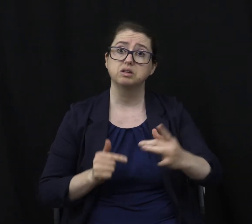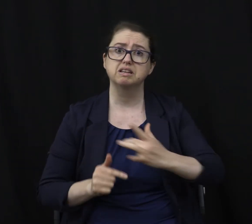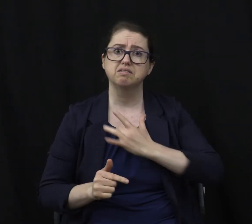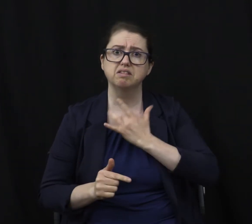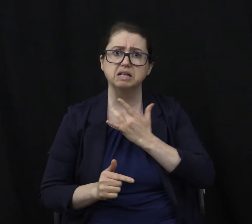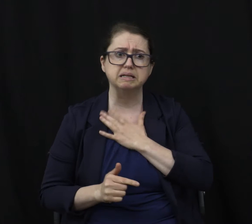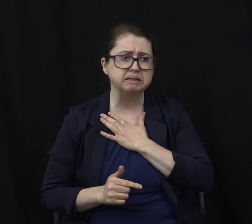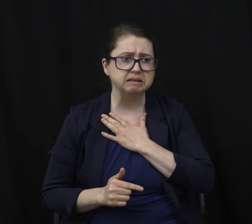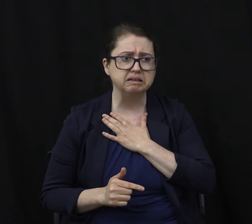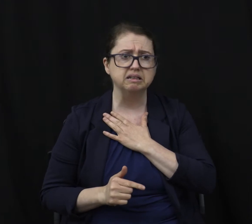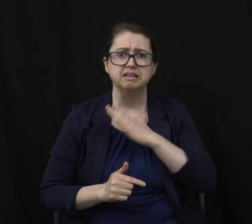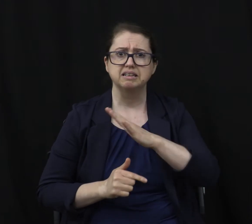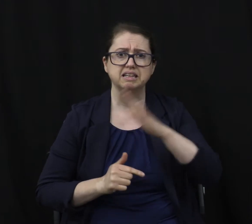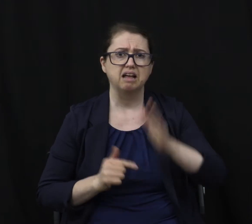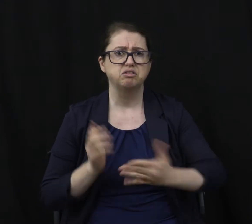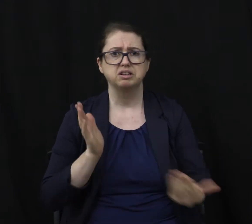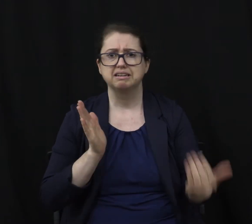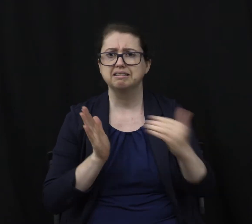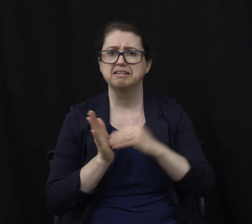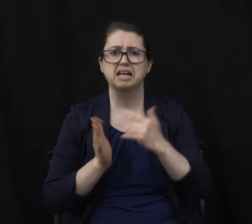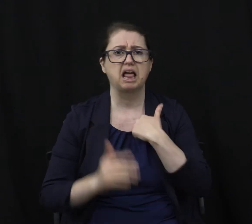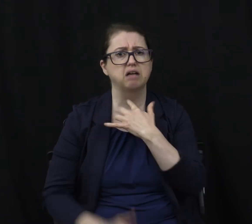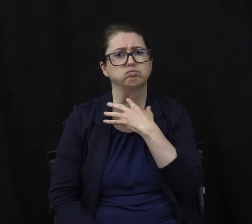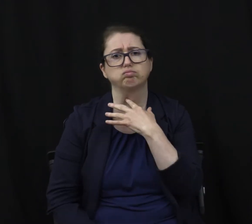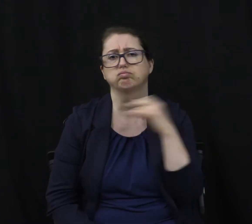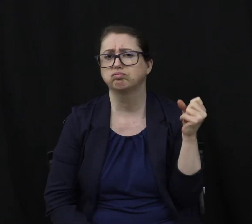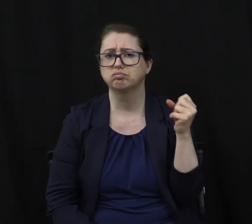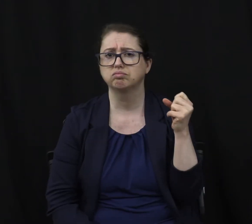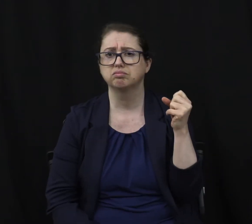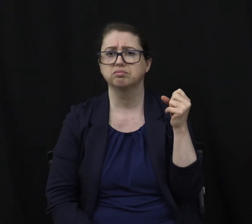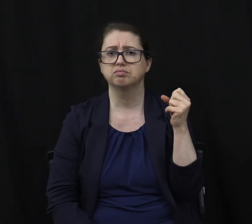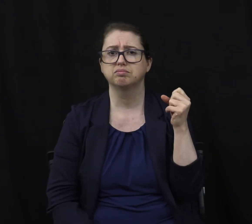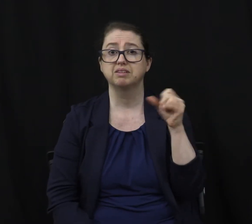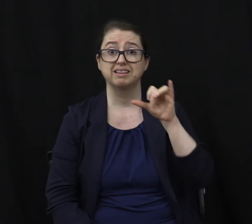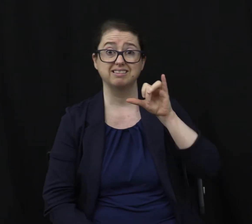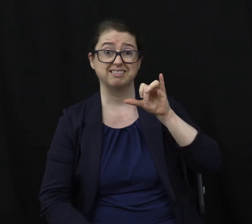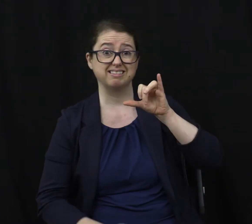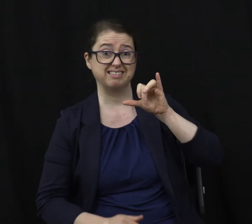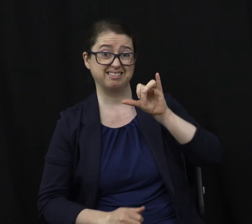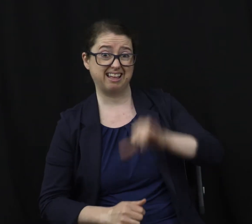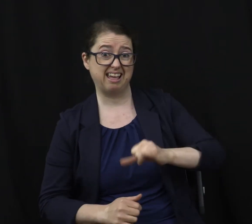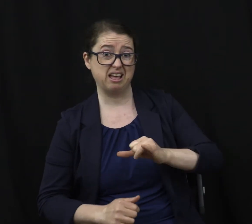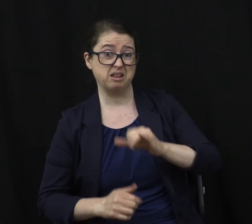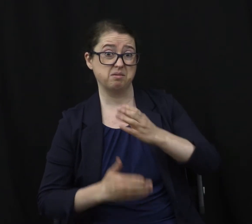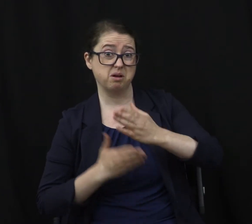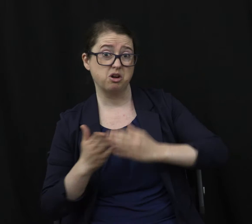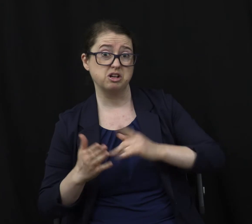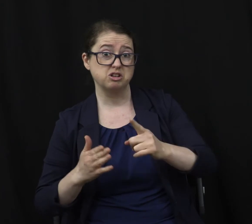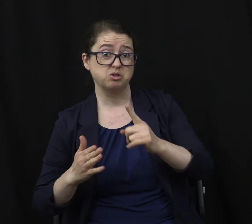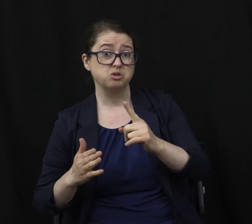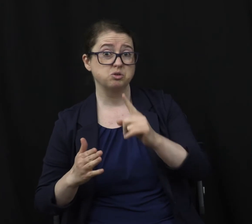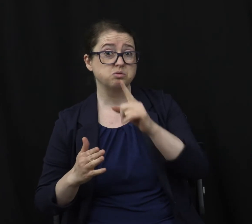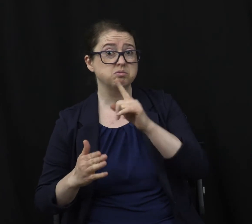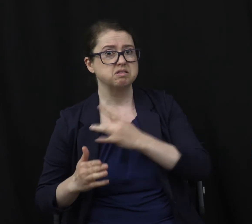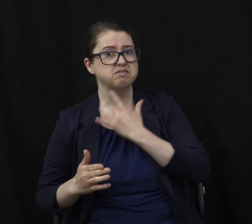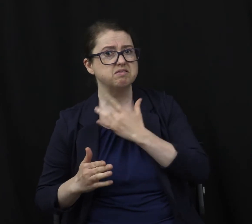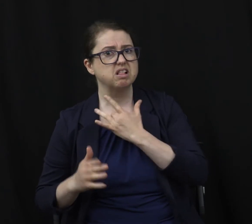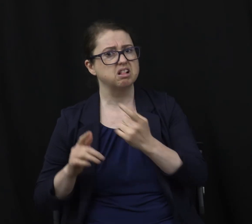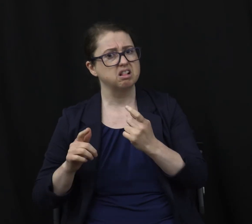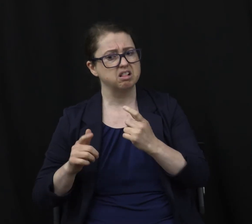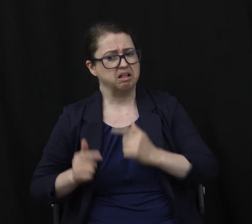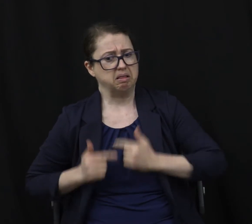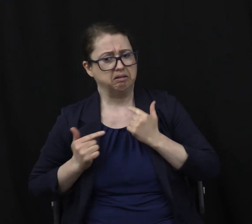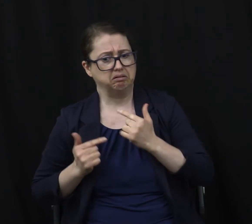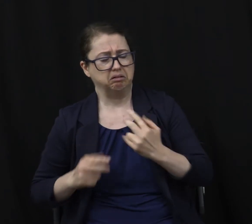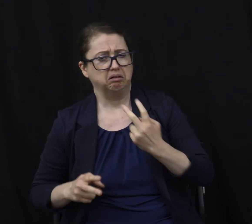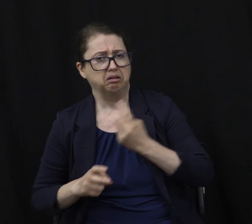had it, only when the pain of where you are exceeds the pain of change do people make changes. If